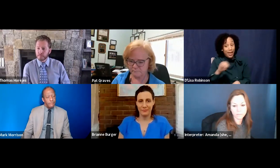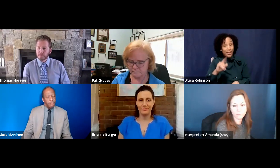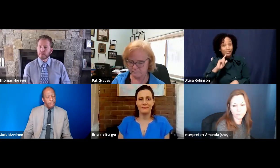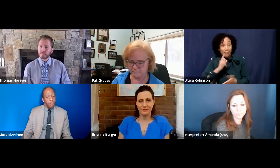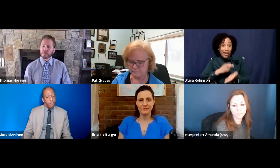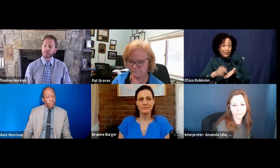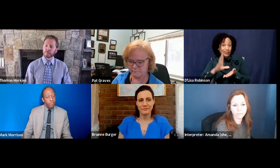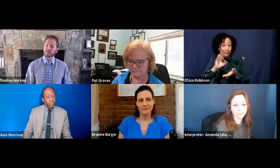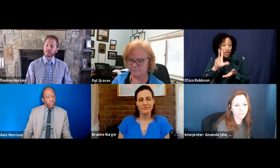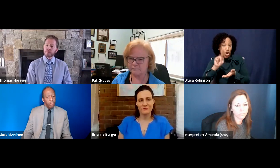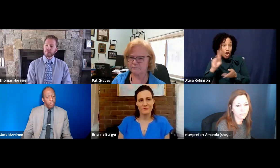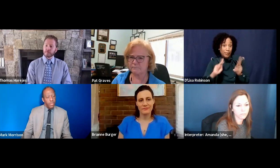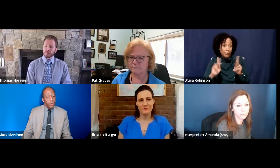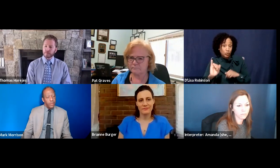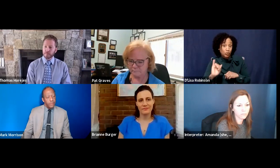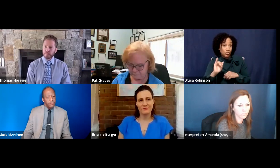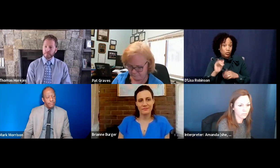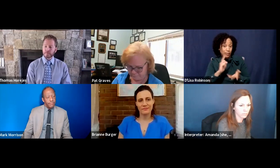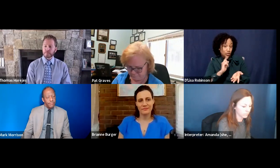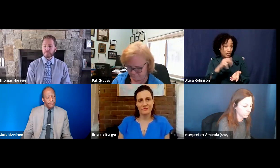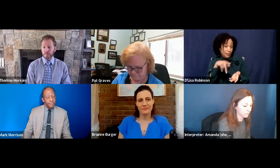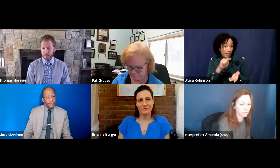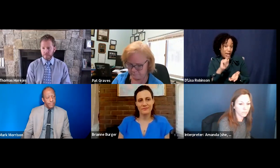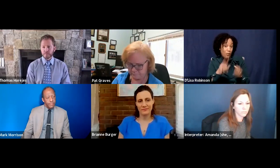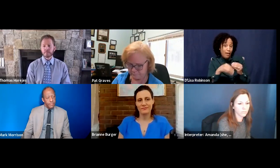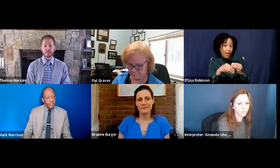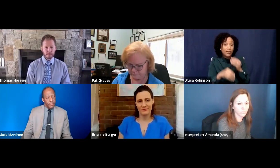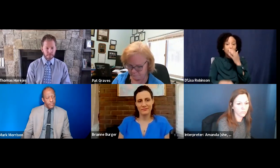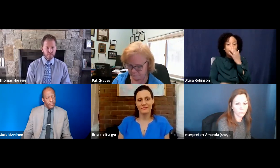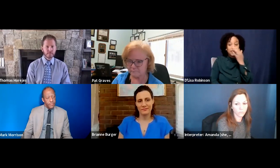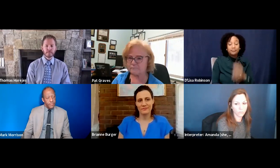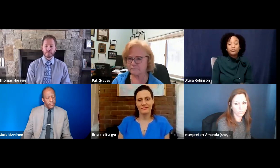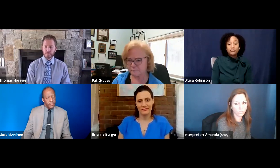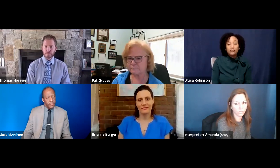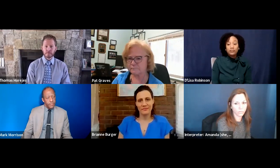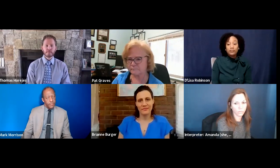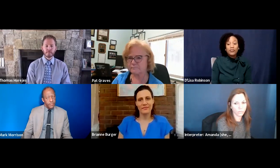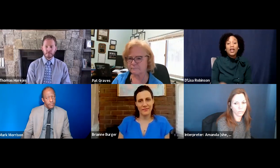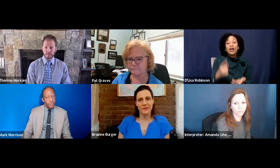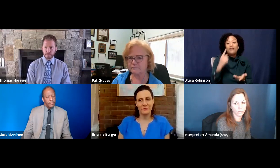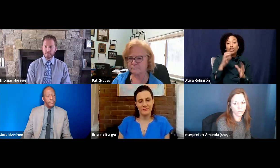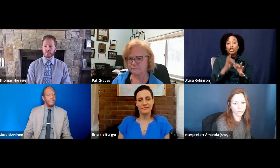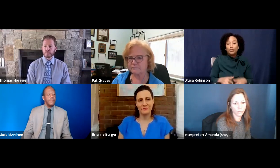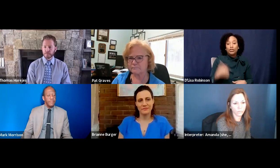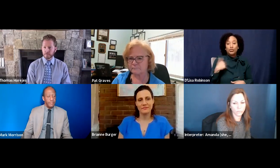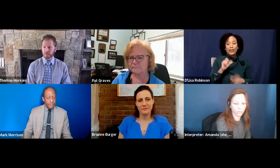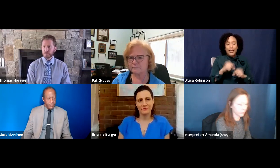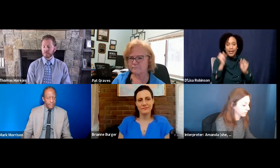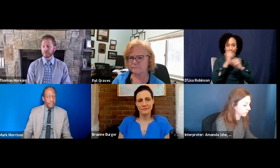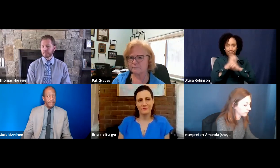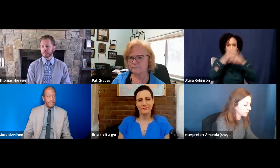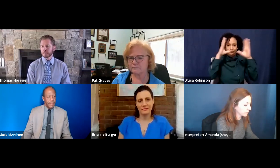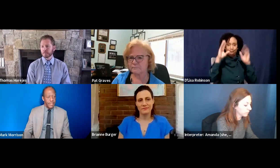it's important for interpreters to have preparatory materials, and that's true for CART providers as well, which is something else that my